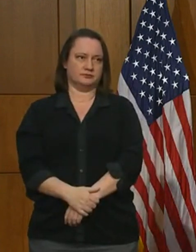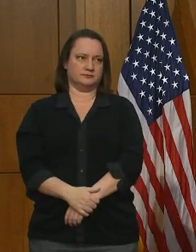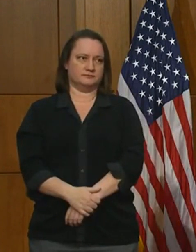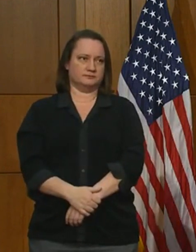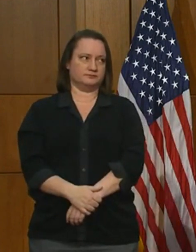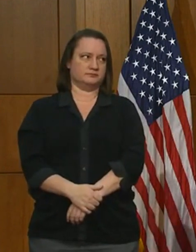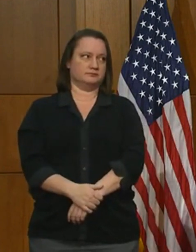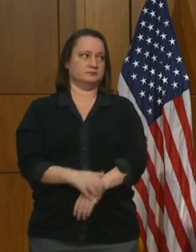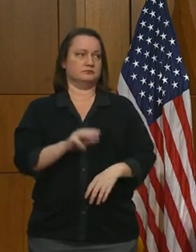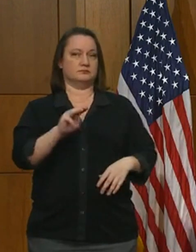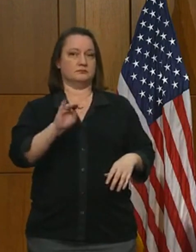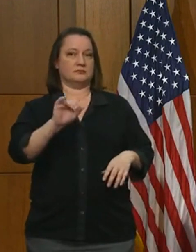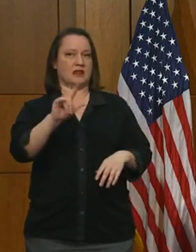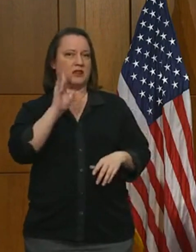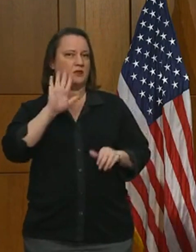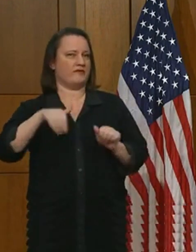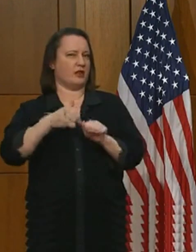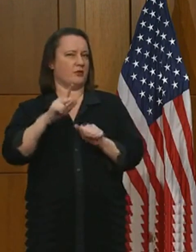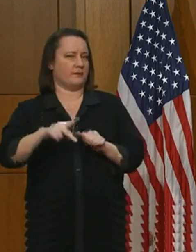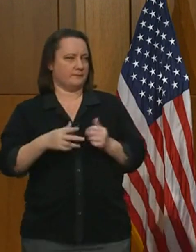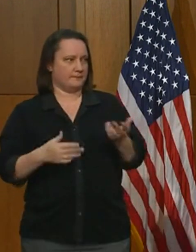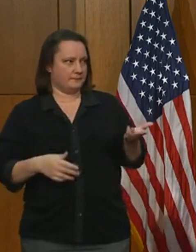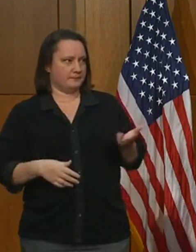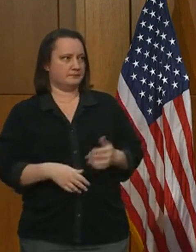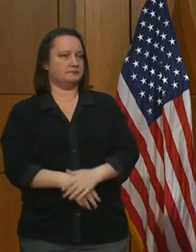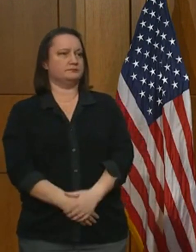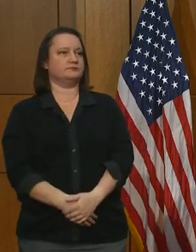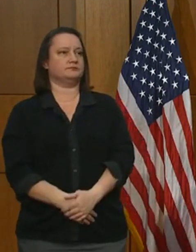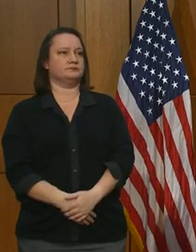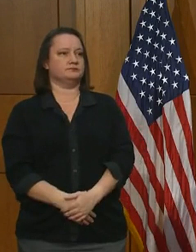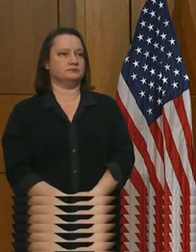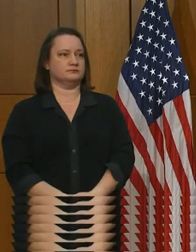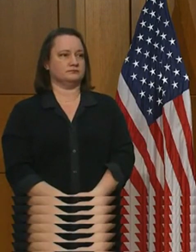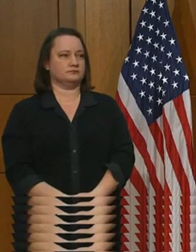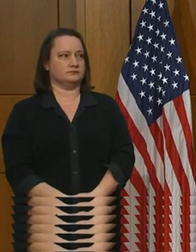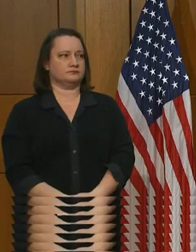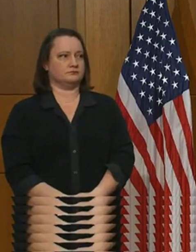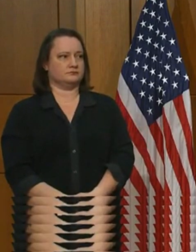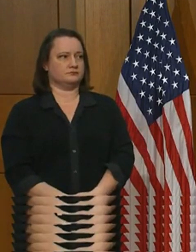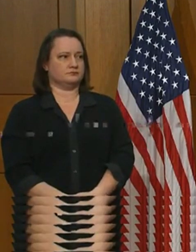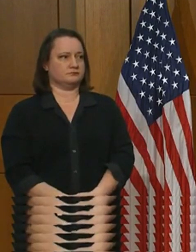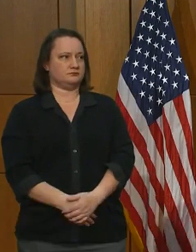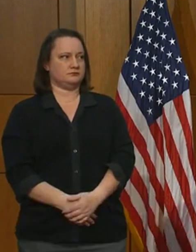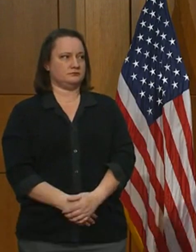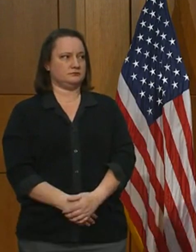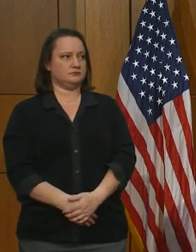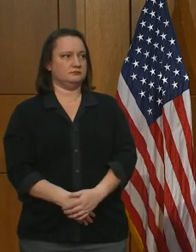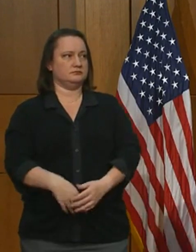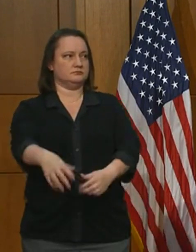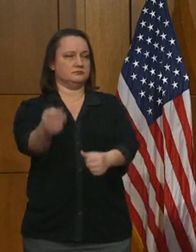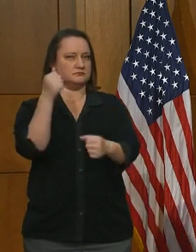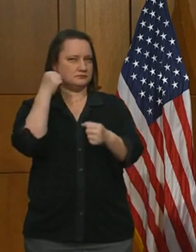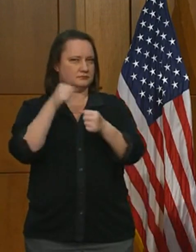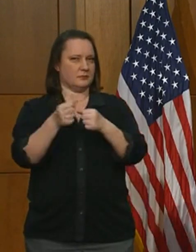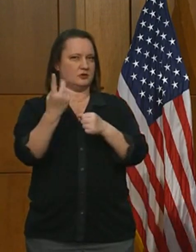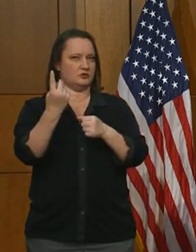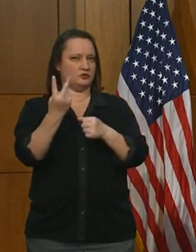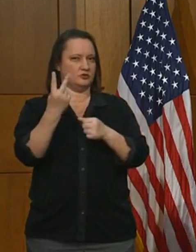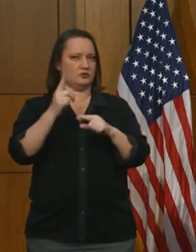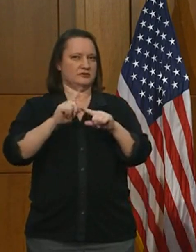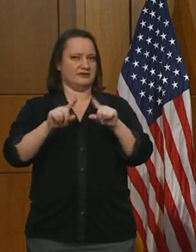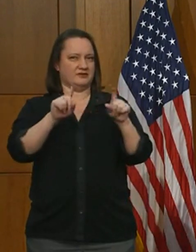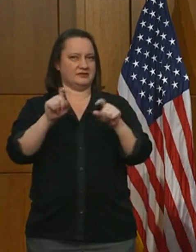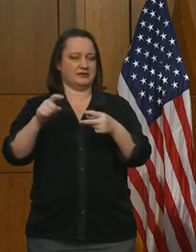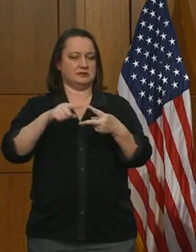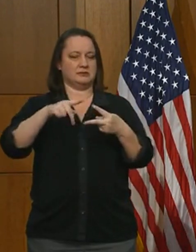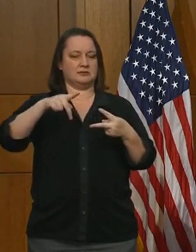And Mel, I will follow up. We talked about the testing, the PCR test versus the